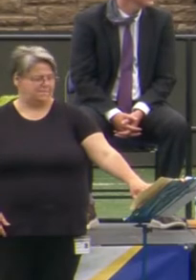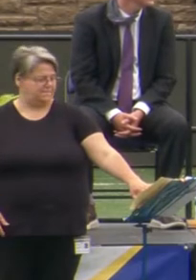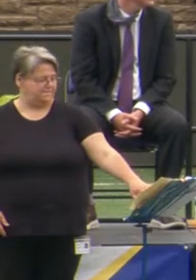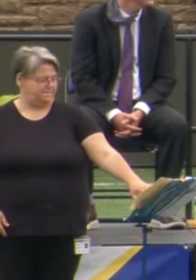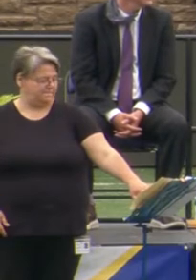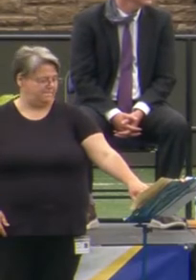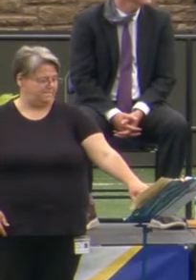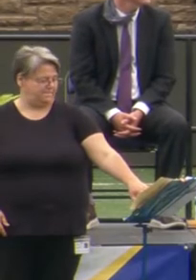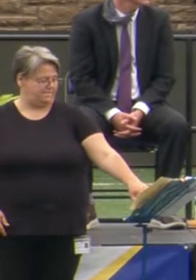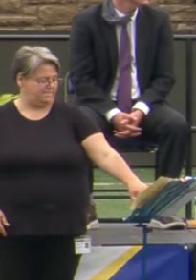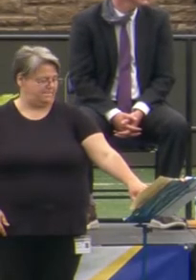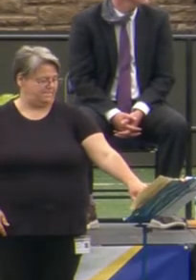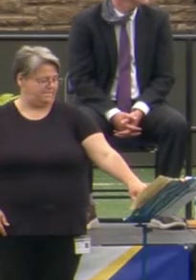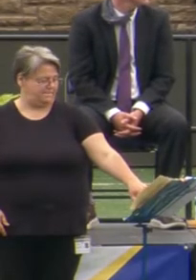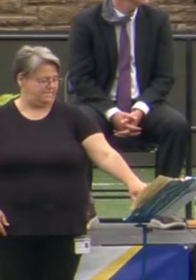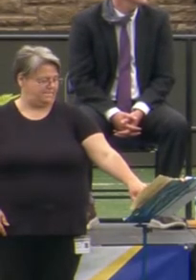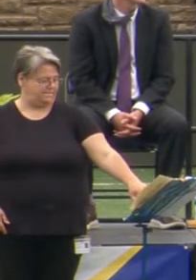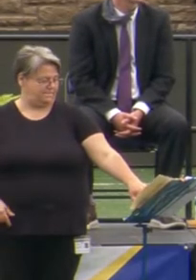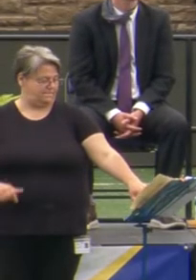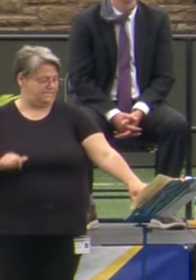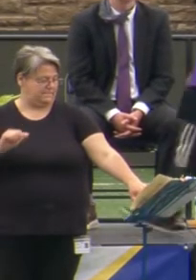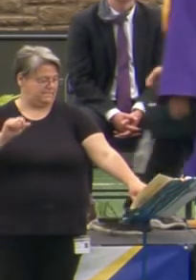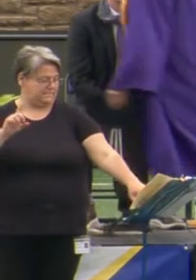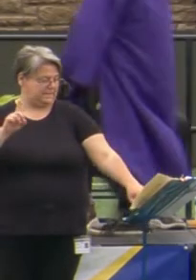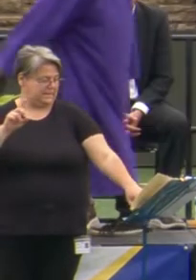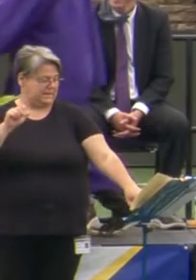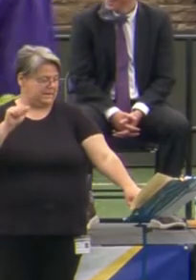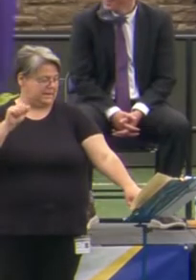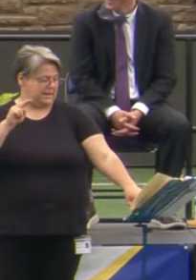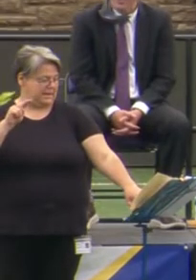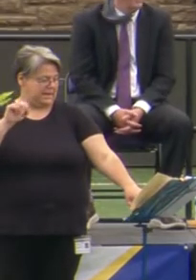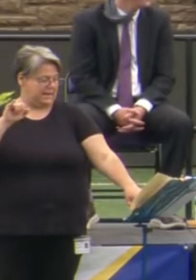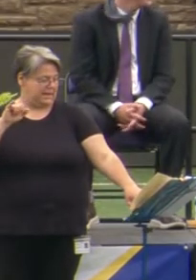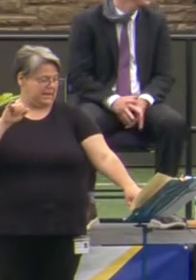Kenny Ramirez Aguirre.